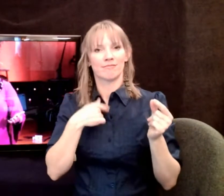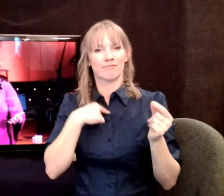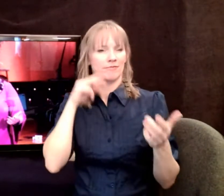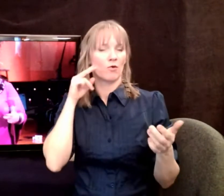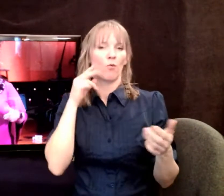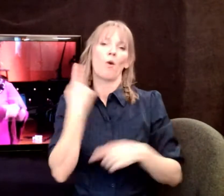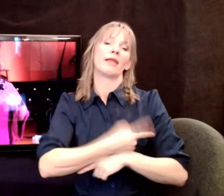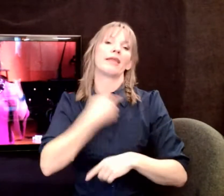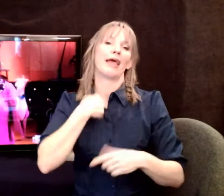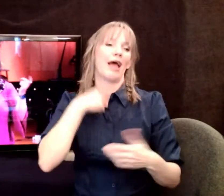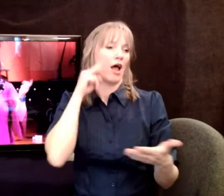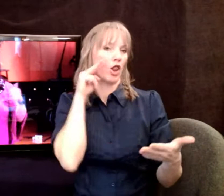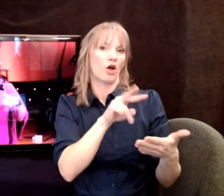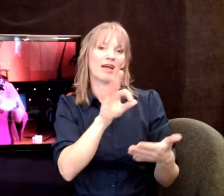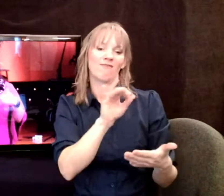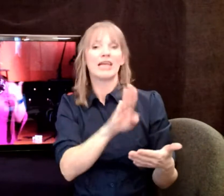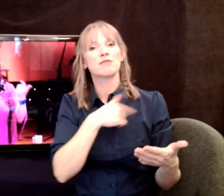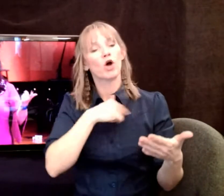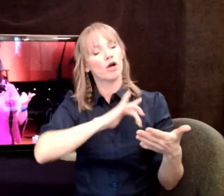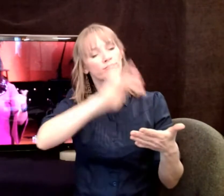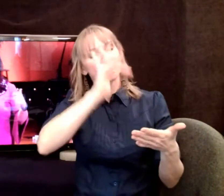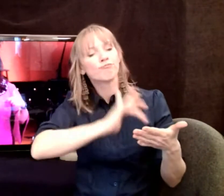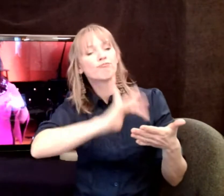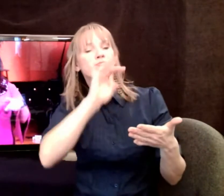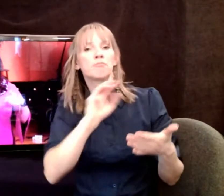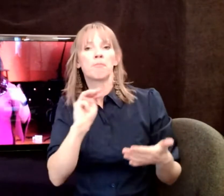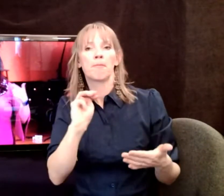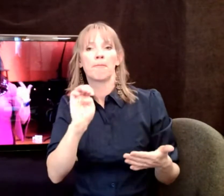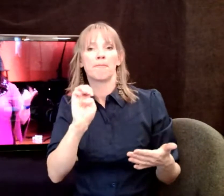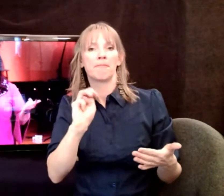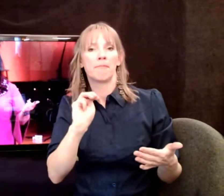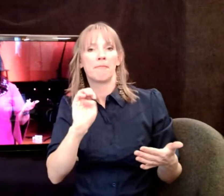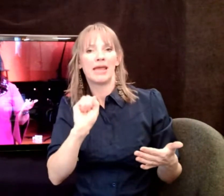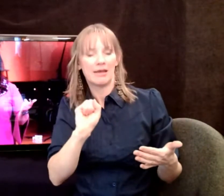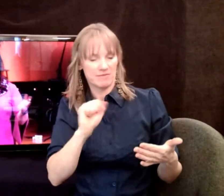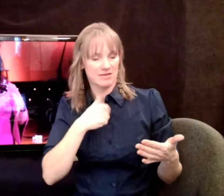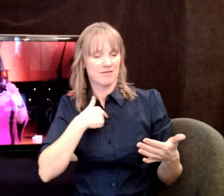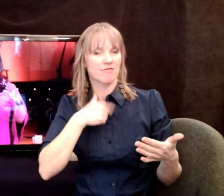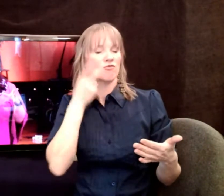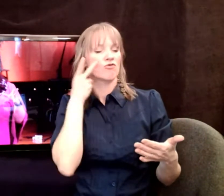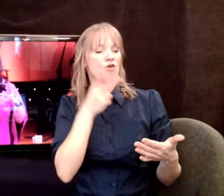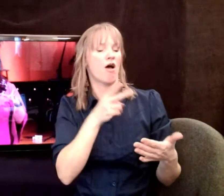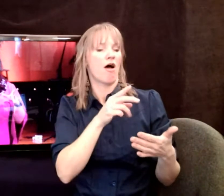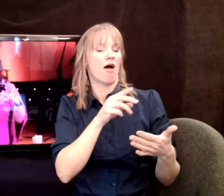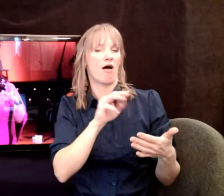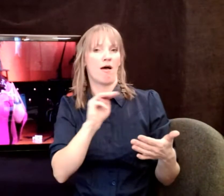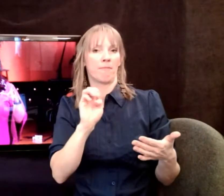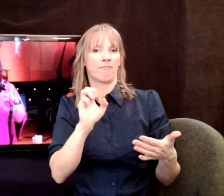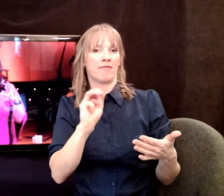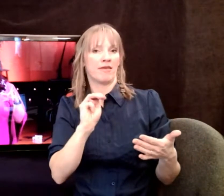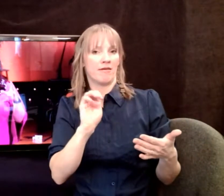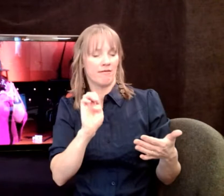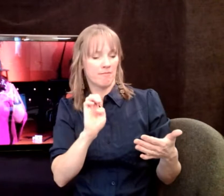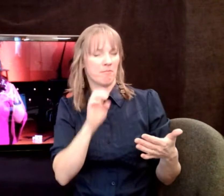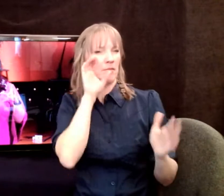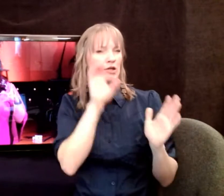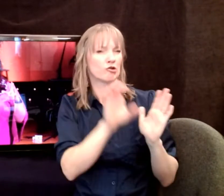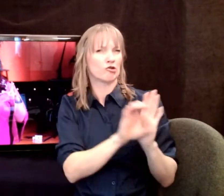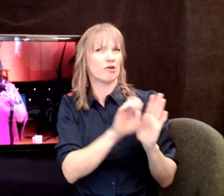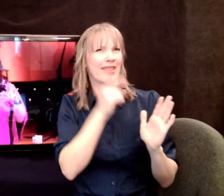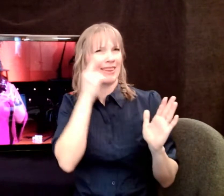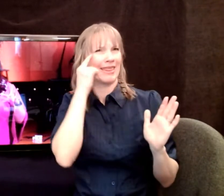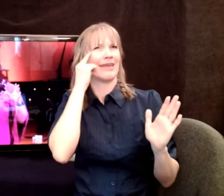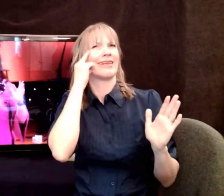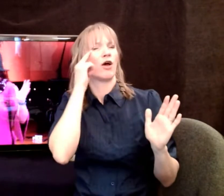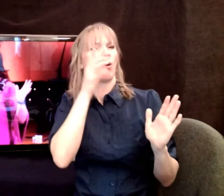one day, just scrolling through memes. And I came across this meme, and it was a picture, I believe, if I remember correctly, of